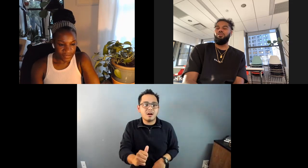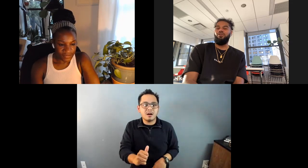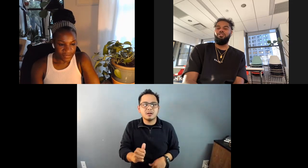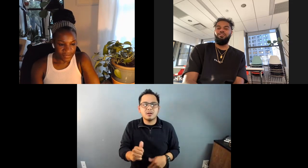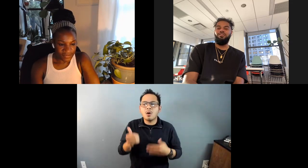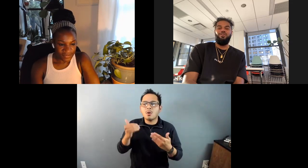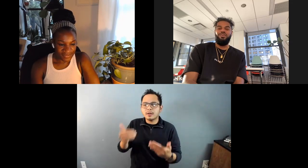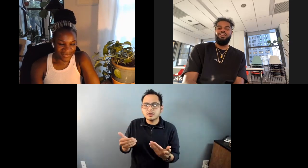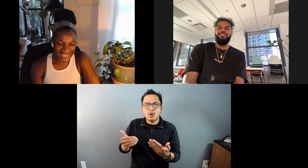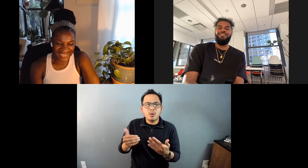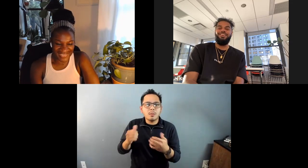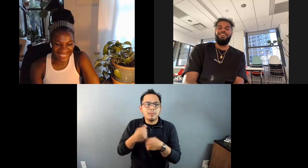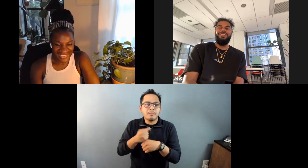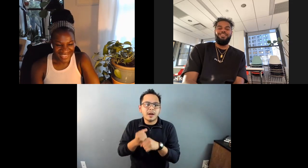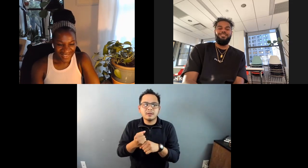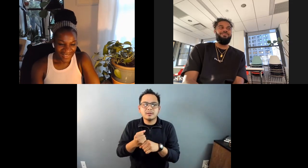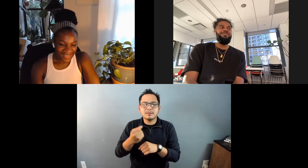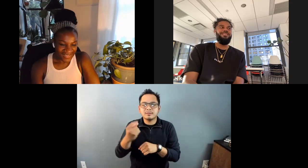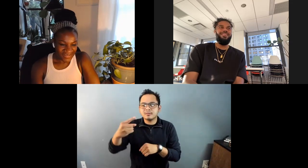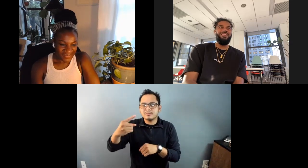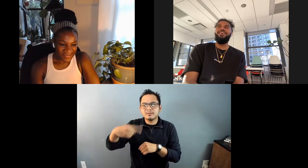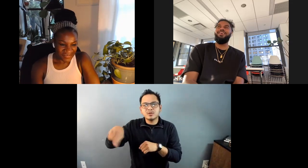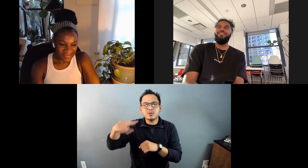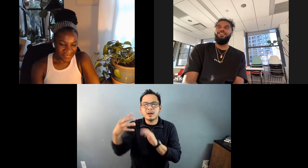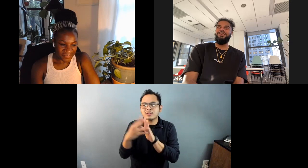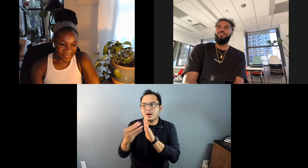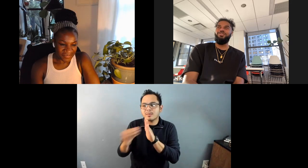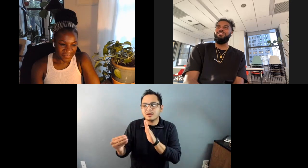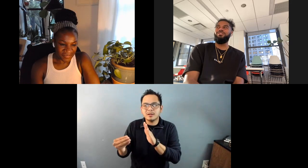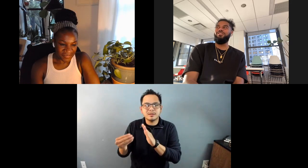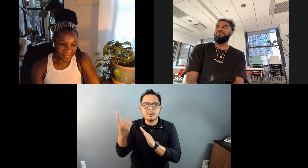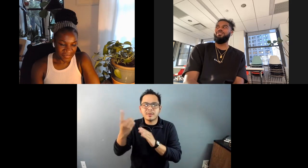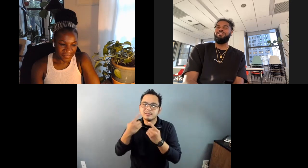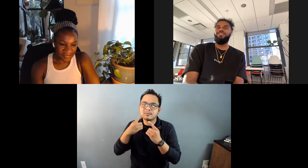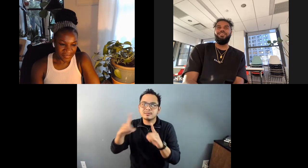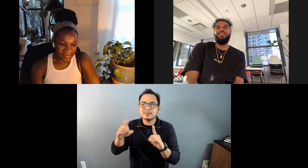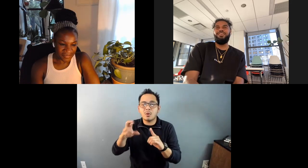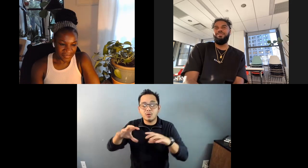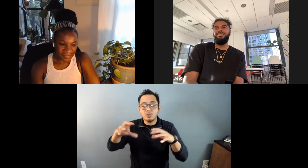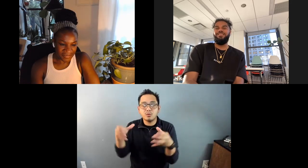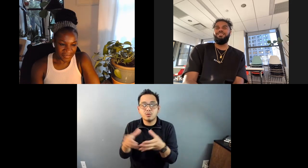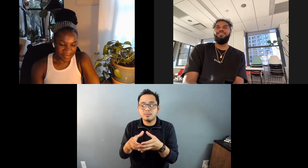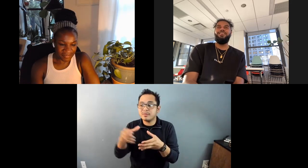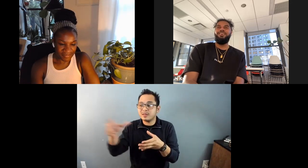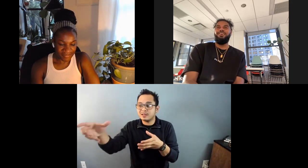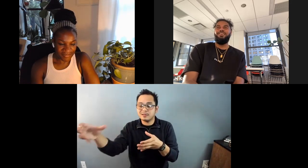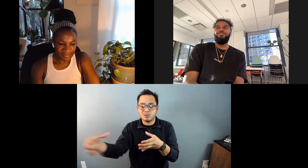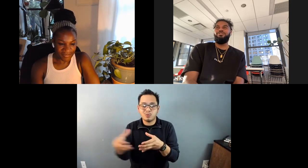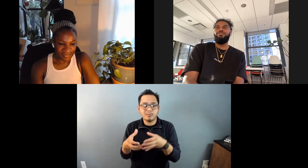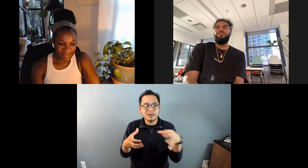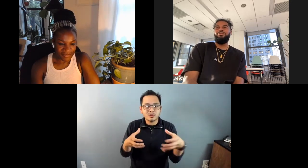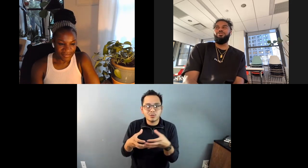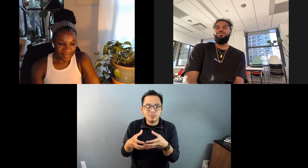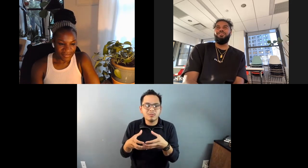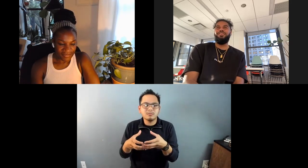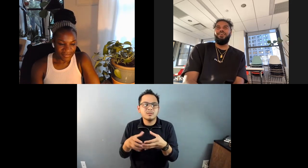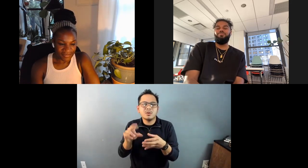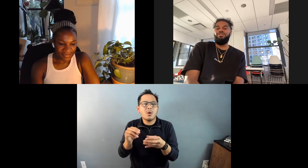come from this like more critical perspective of like seeing from the outside what is wrong, like what's wrong